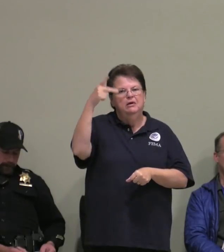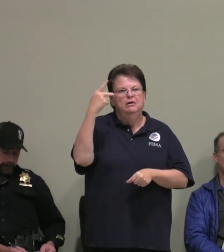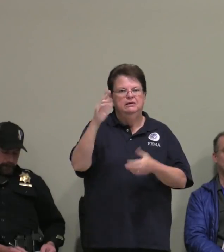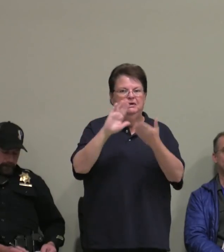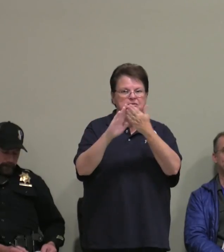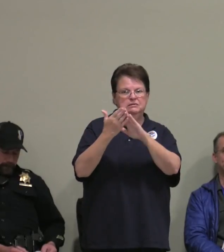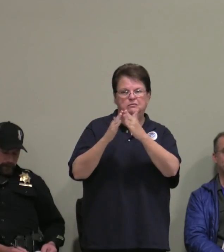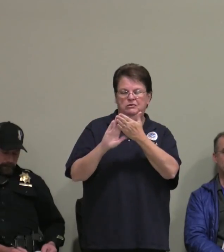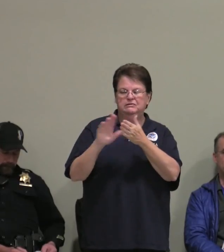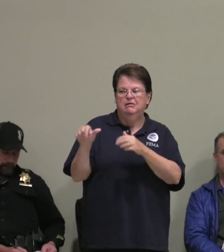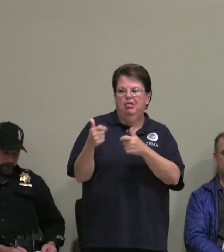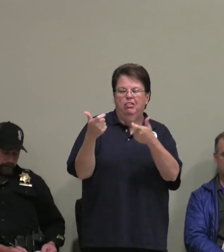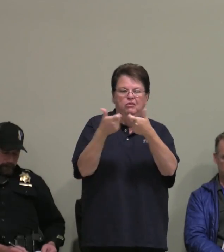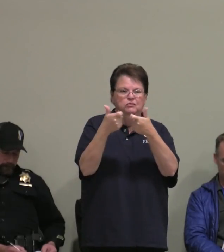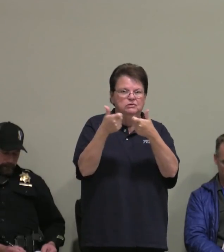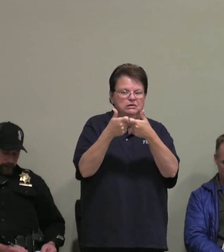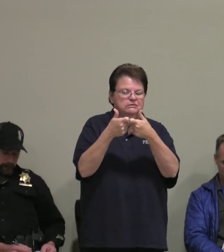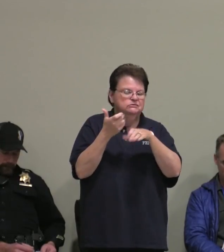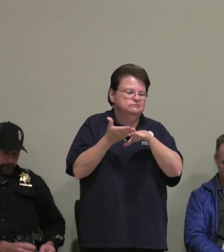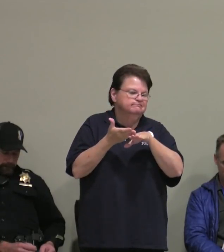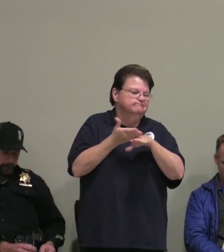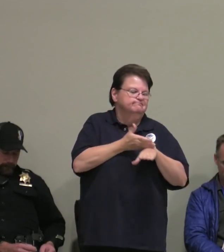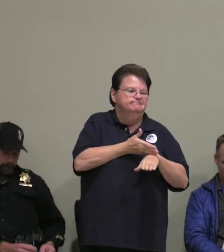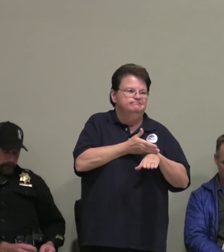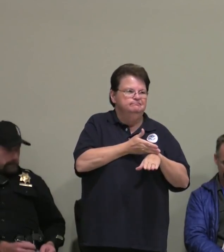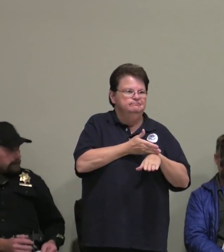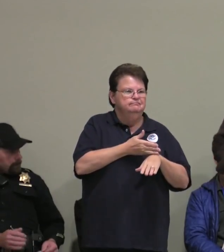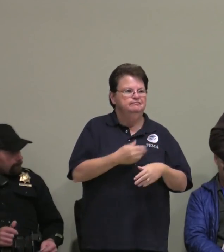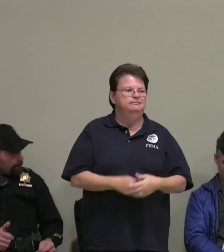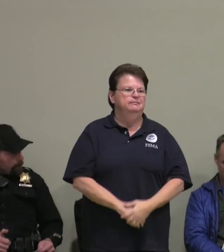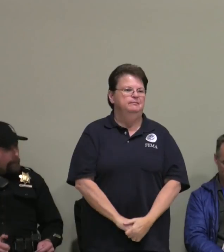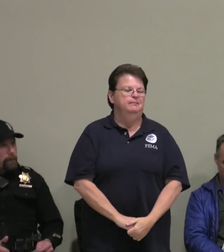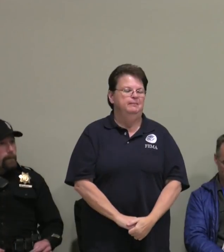and other utilities to rebuild together. Thanks.